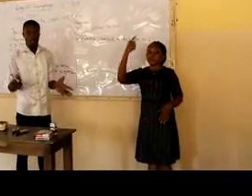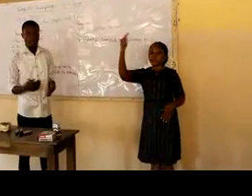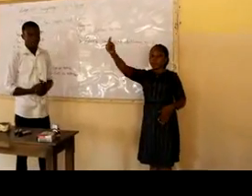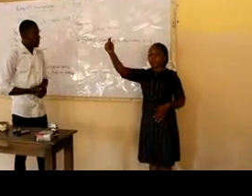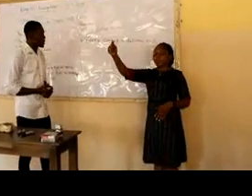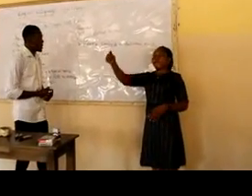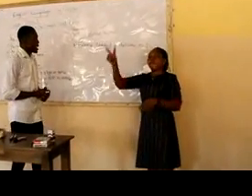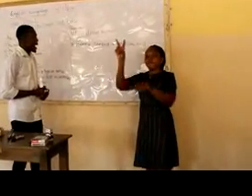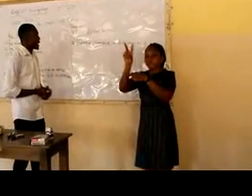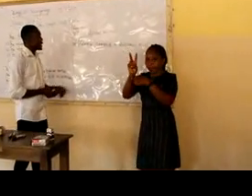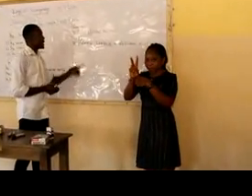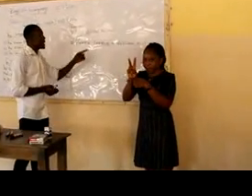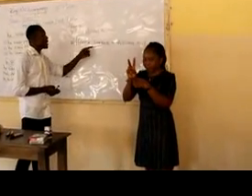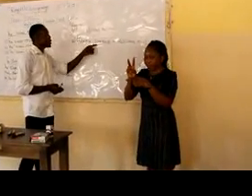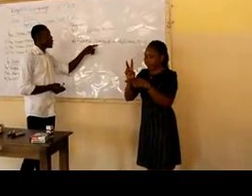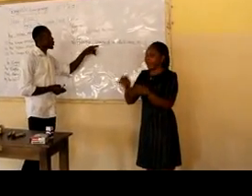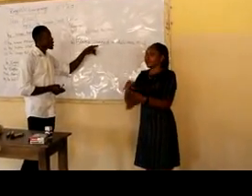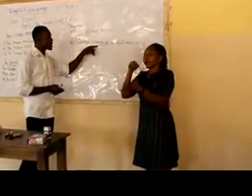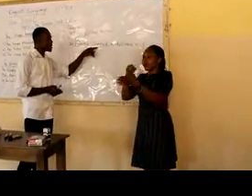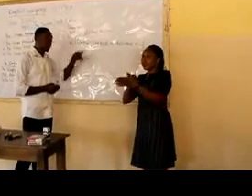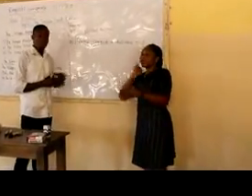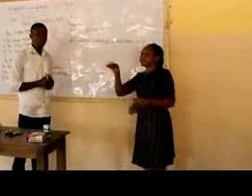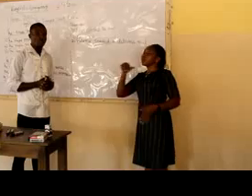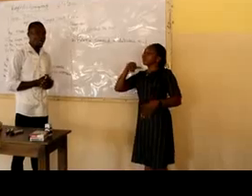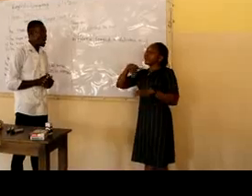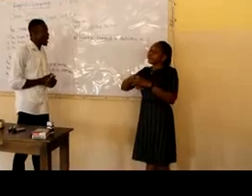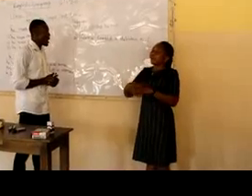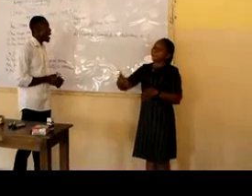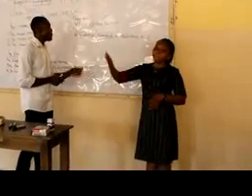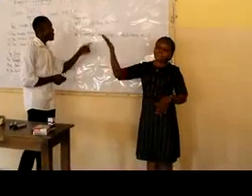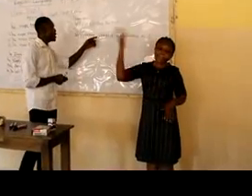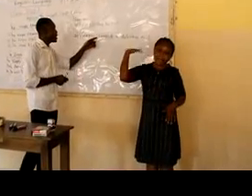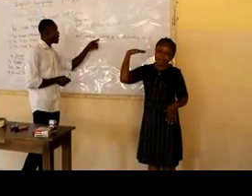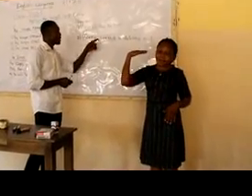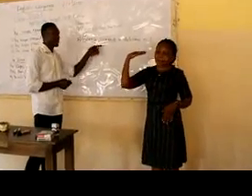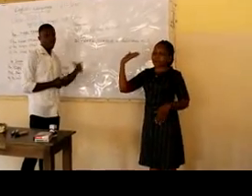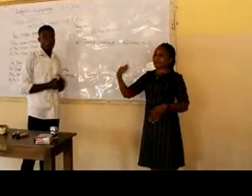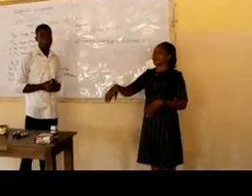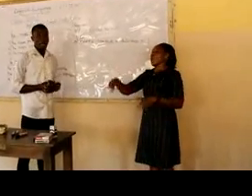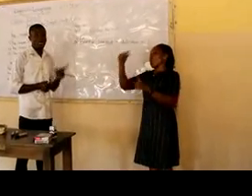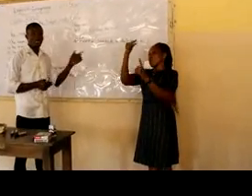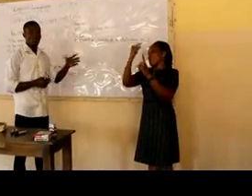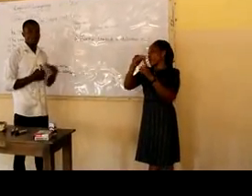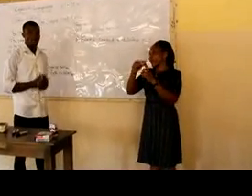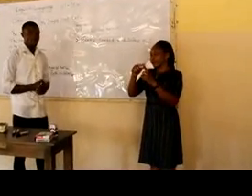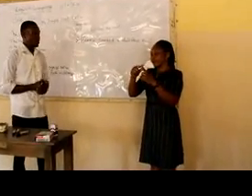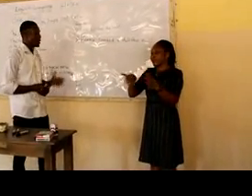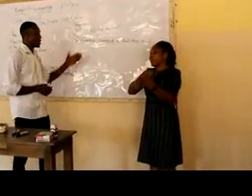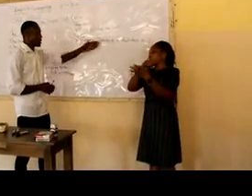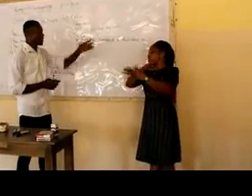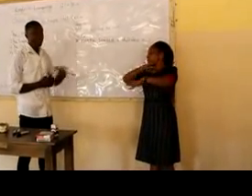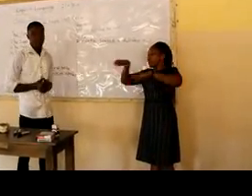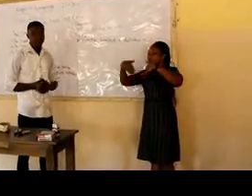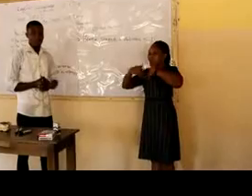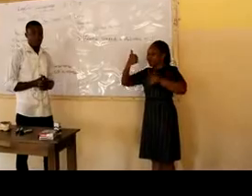past tense, and it doesn't have any other verb attached to it in